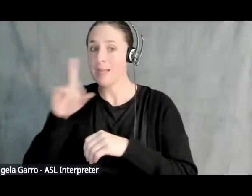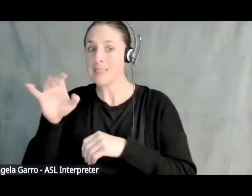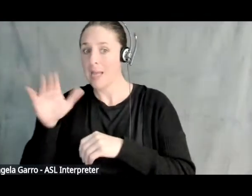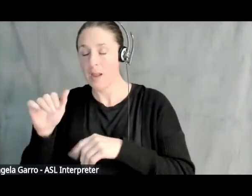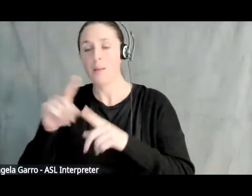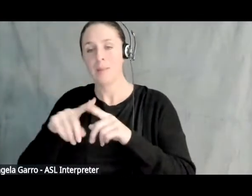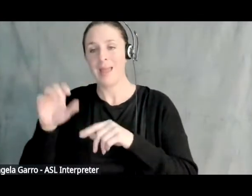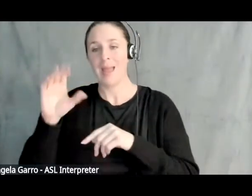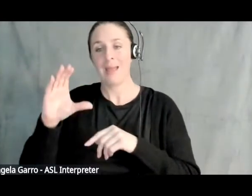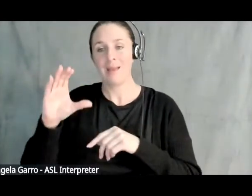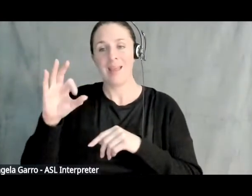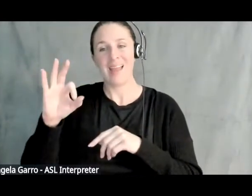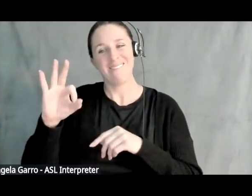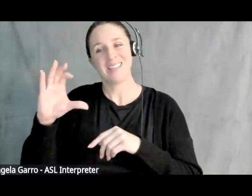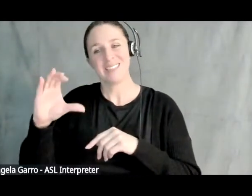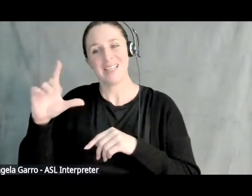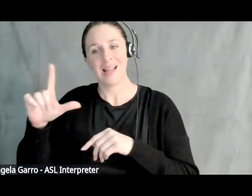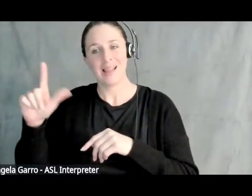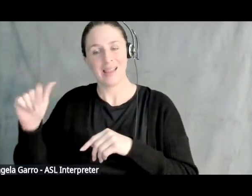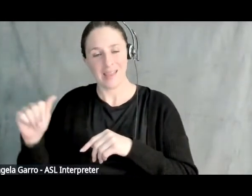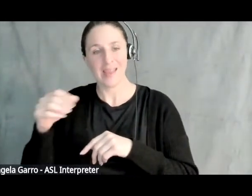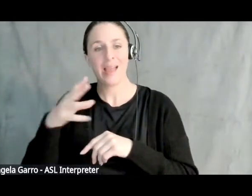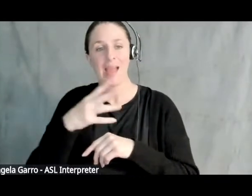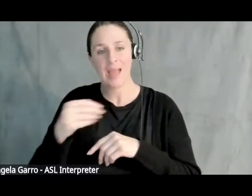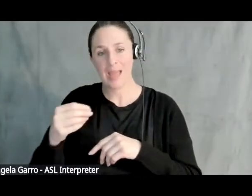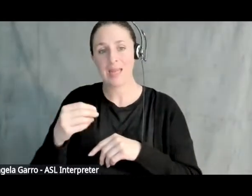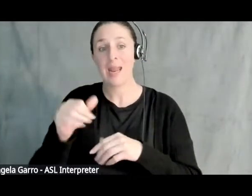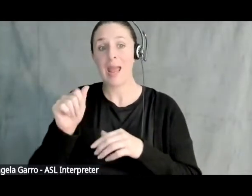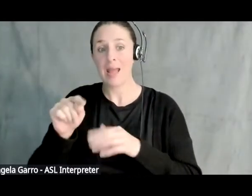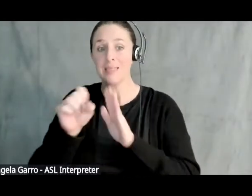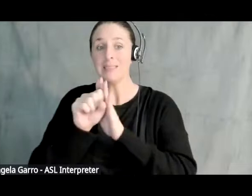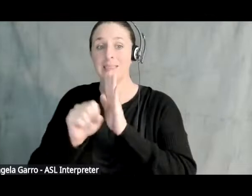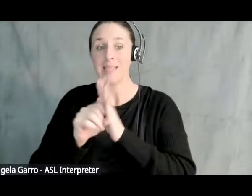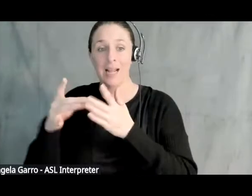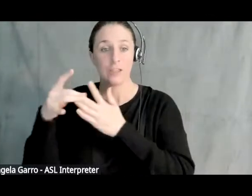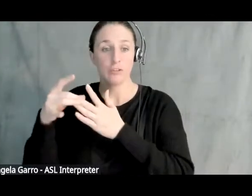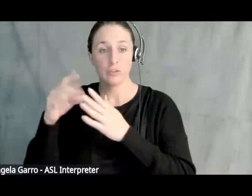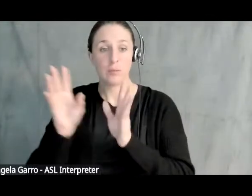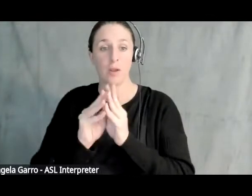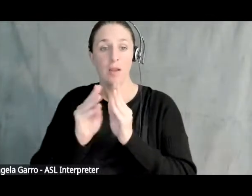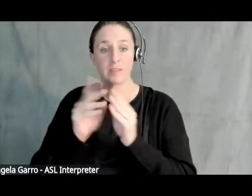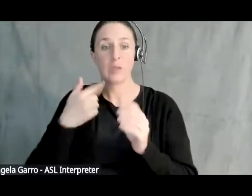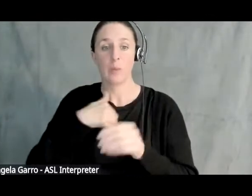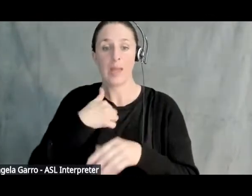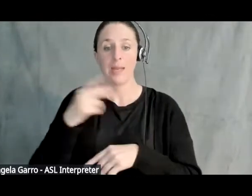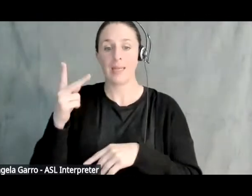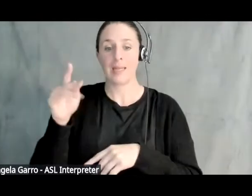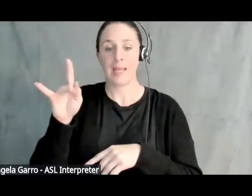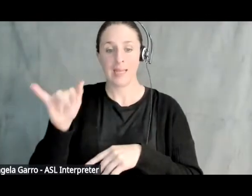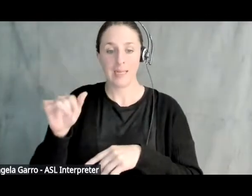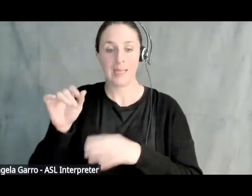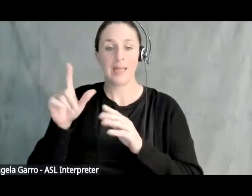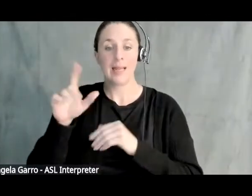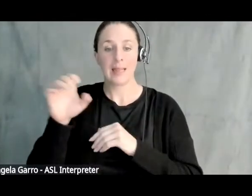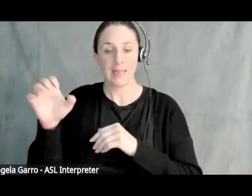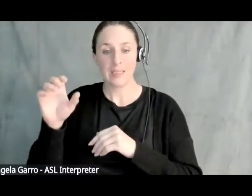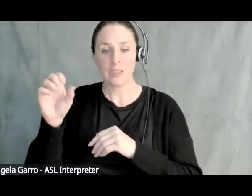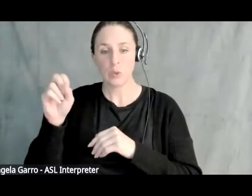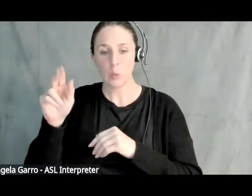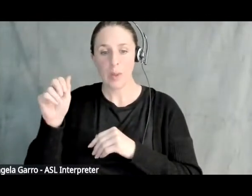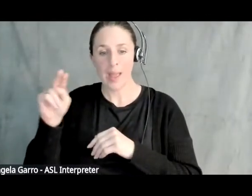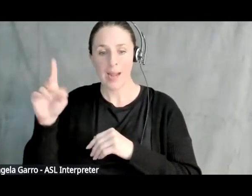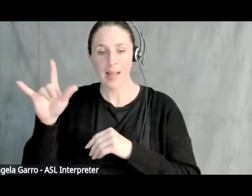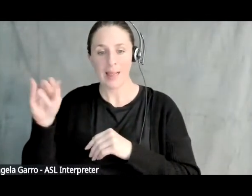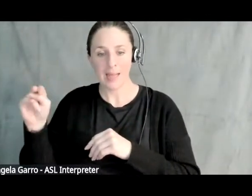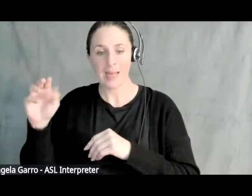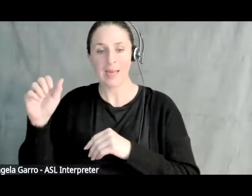FCCLA. And we had, at the State Leadership Conference, we had Katie Lee, Sue Ann Lin, Ali Mann,